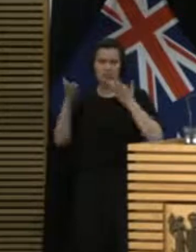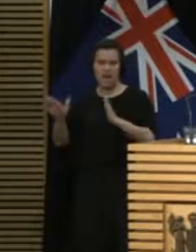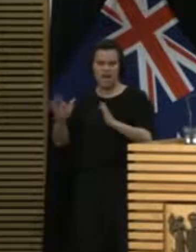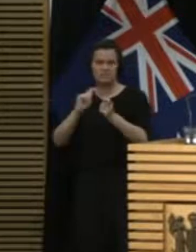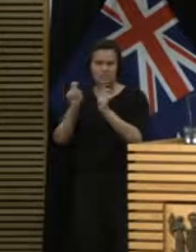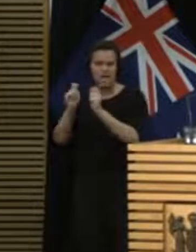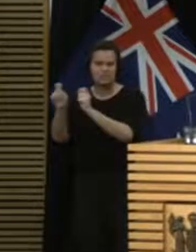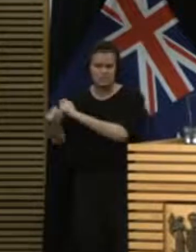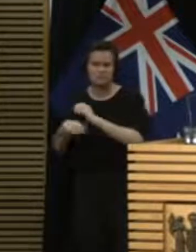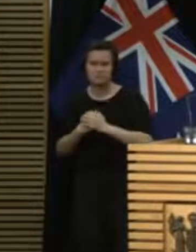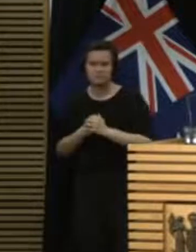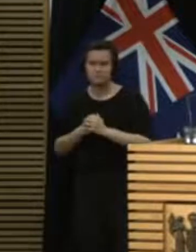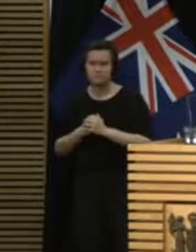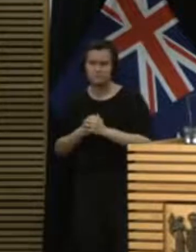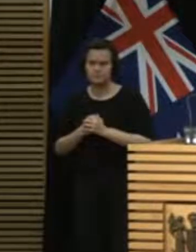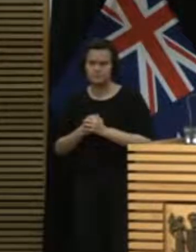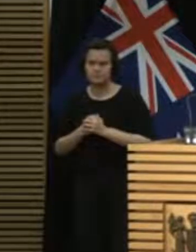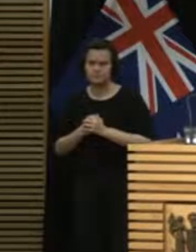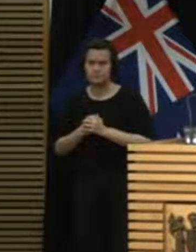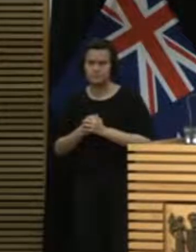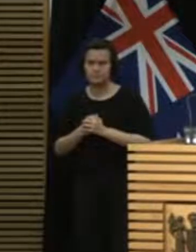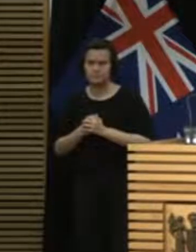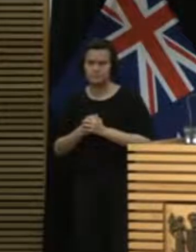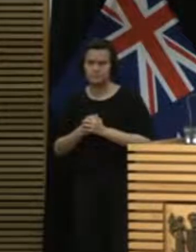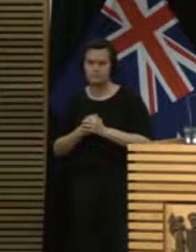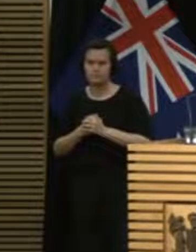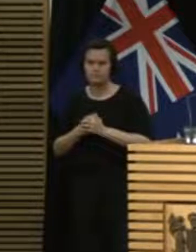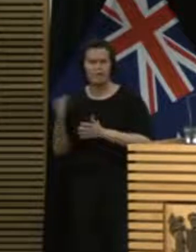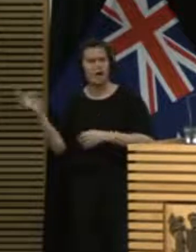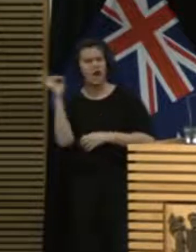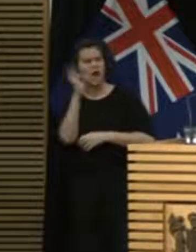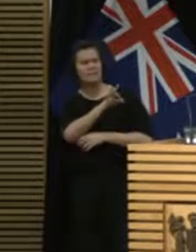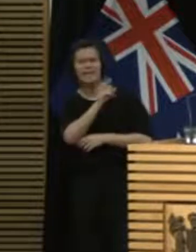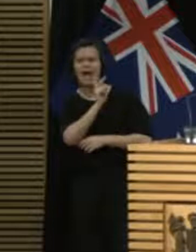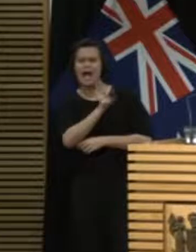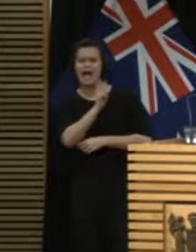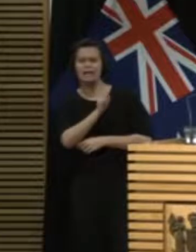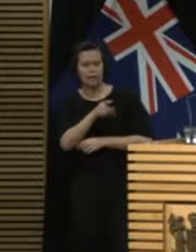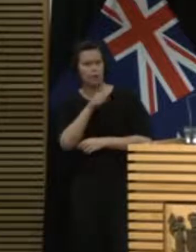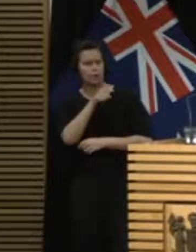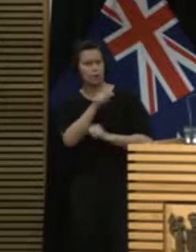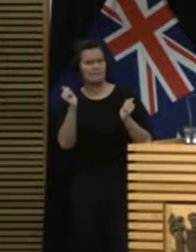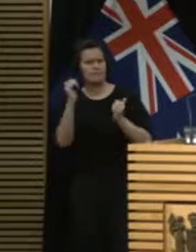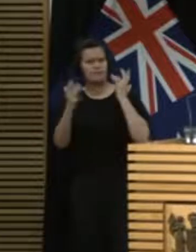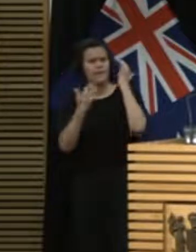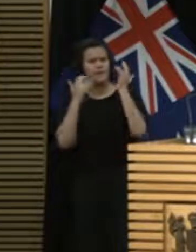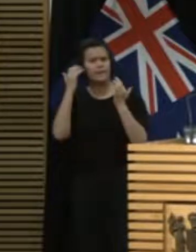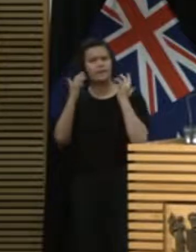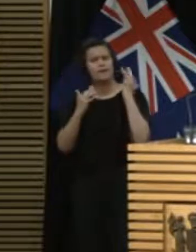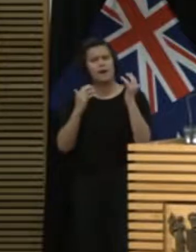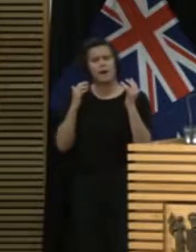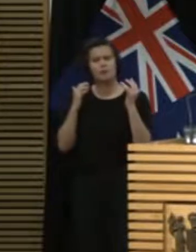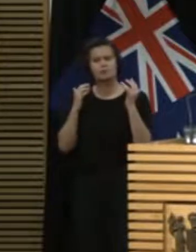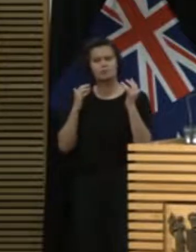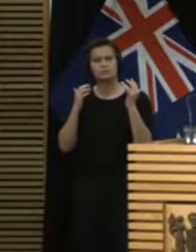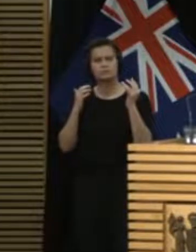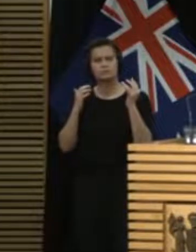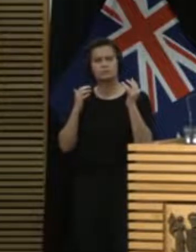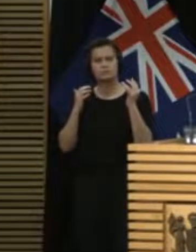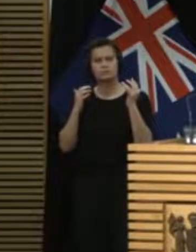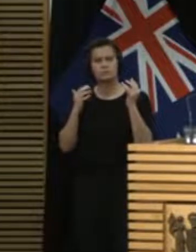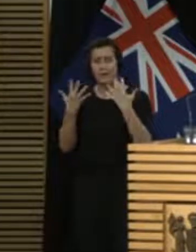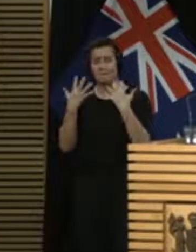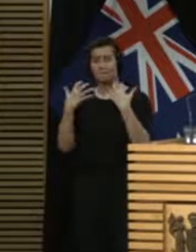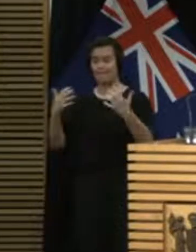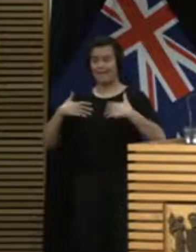Jo, finish with you. Given it's been a few weeks now since it was first asked, I'm just wondering if you've given any further consideration to expediting the release of public